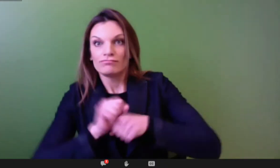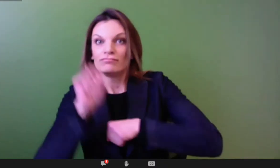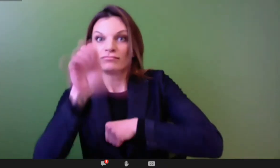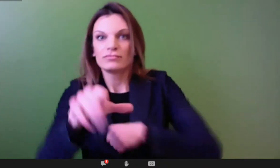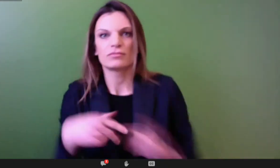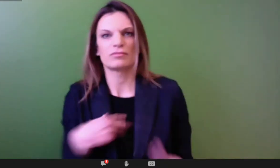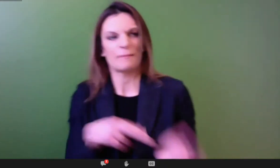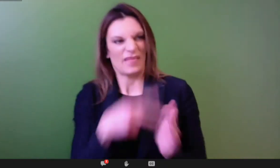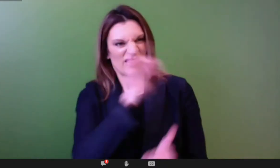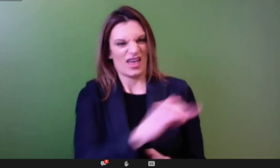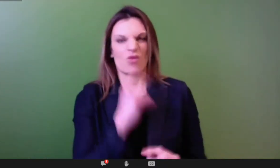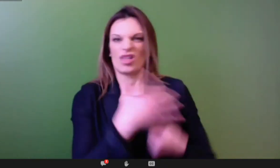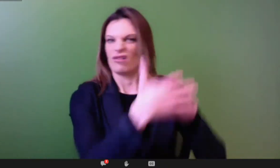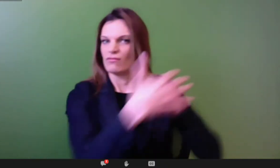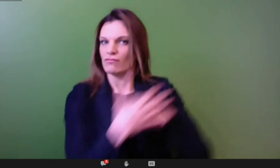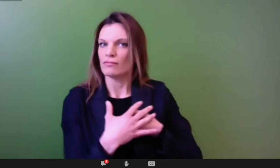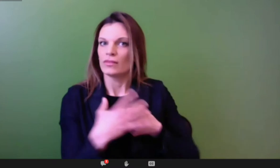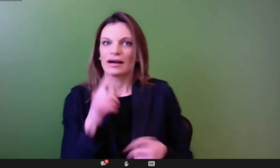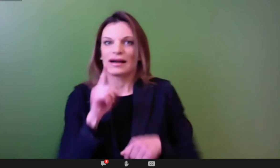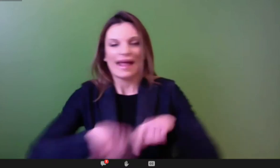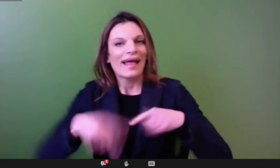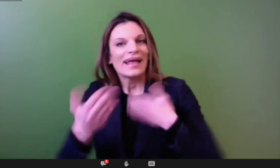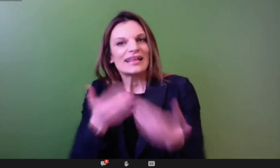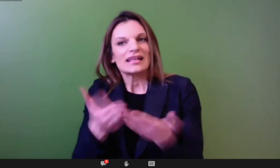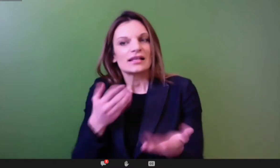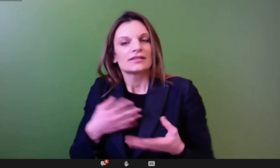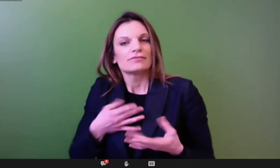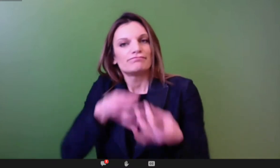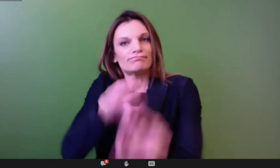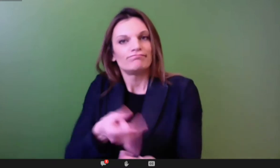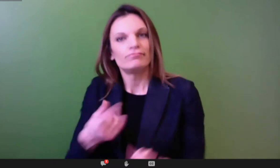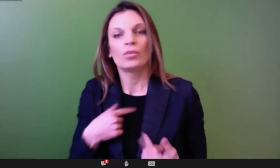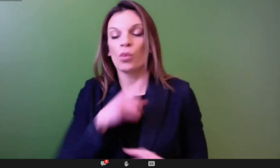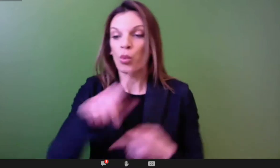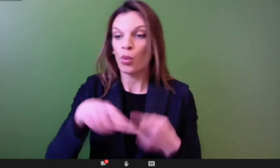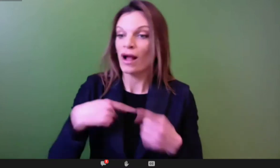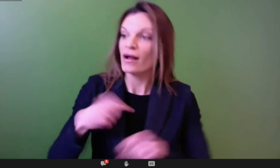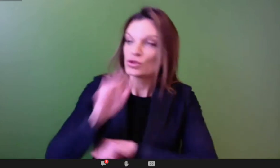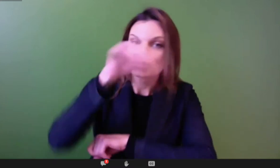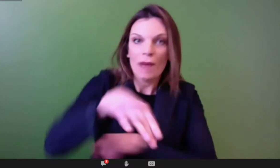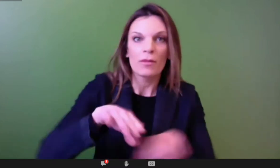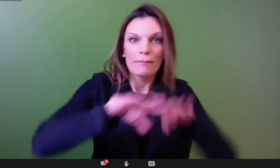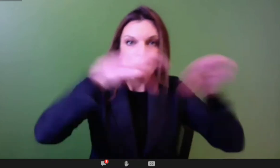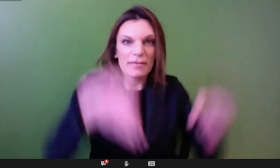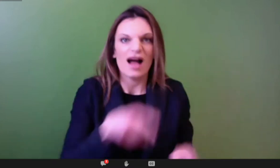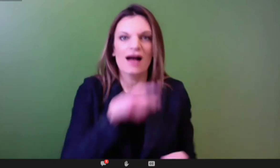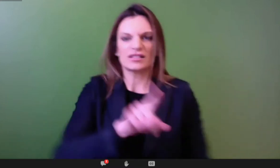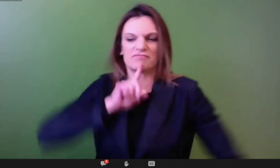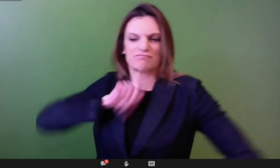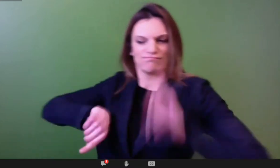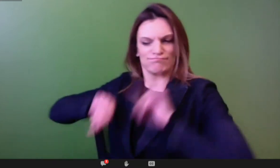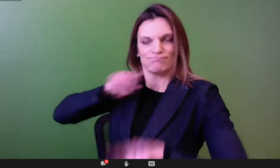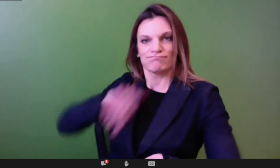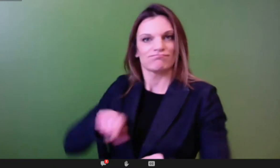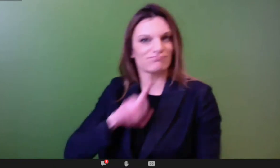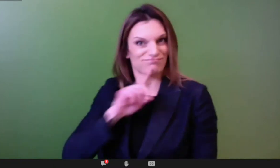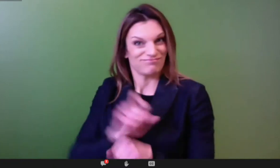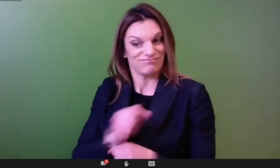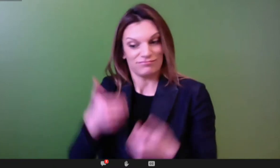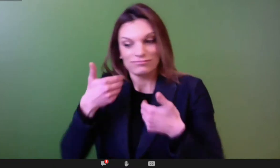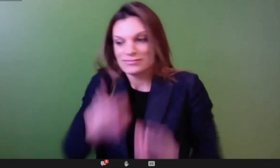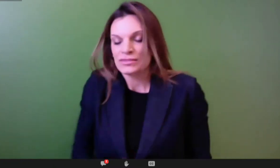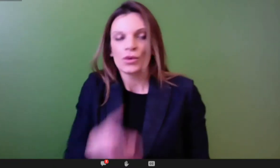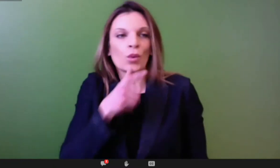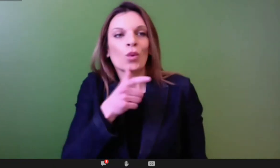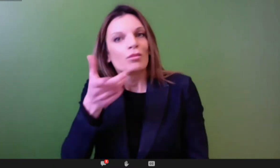returned once it's filled out, dictating when drop boxes can be used. Many are physically challenged and are not mobile or